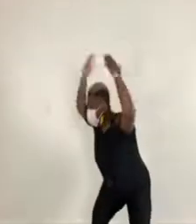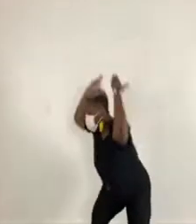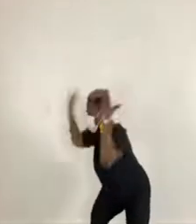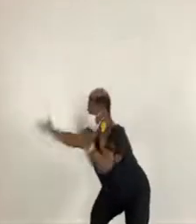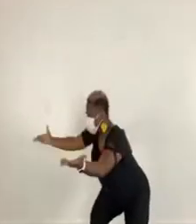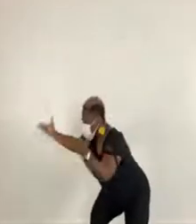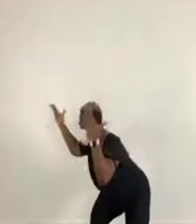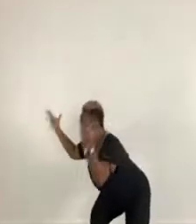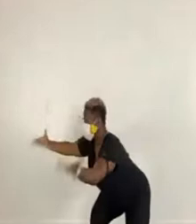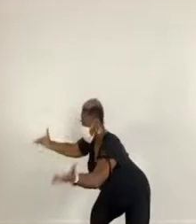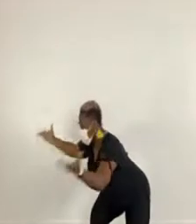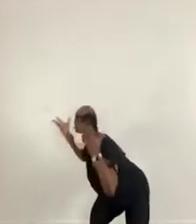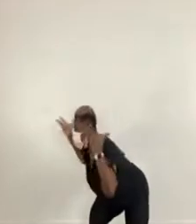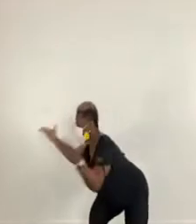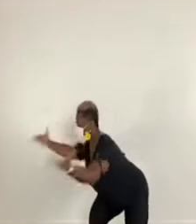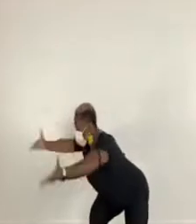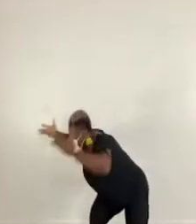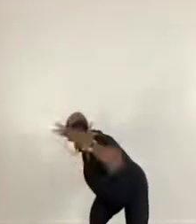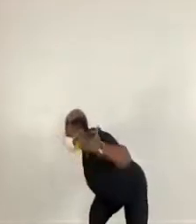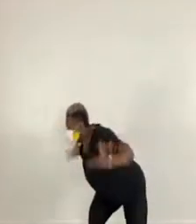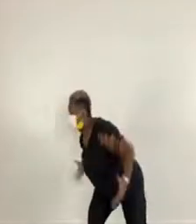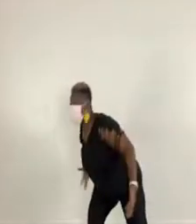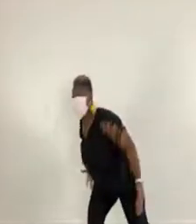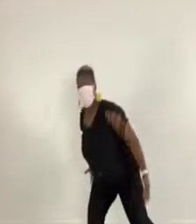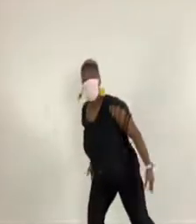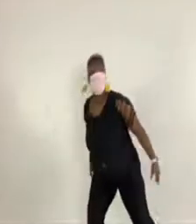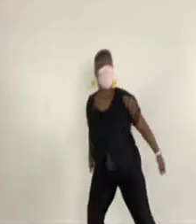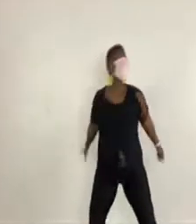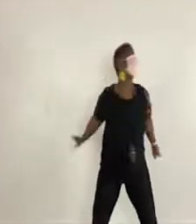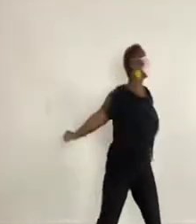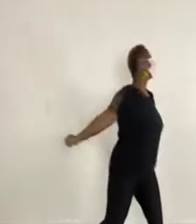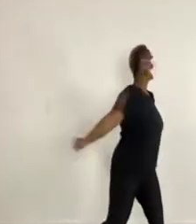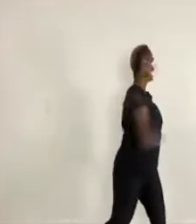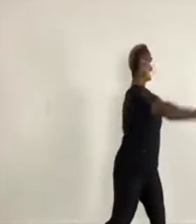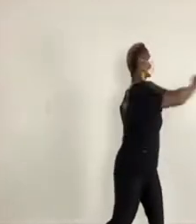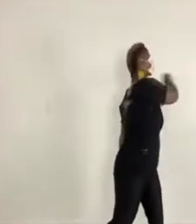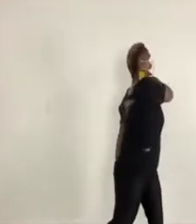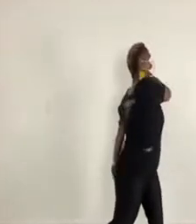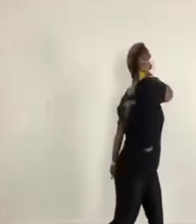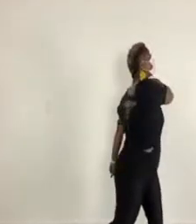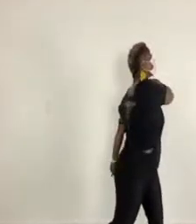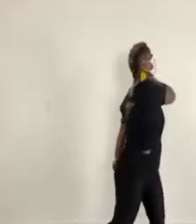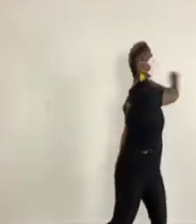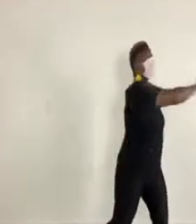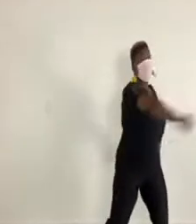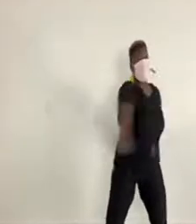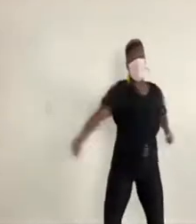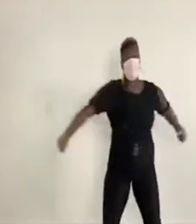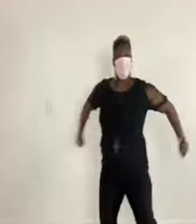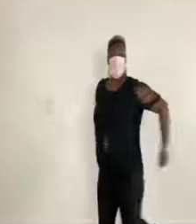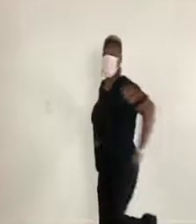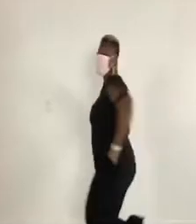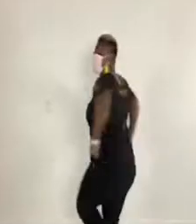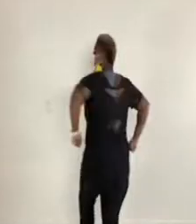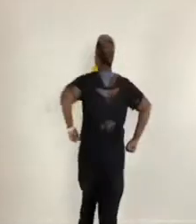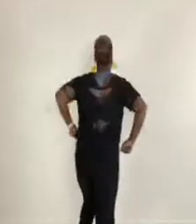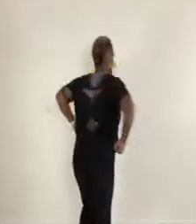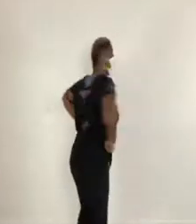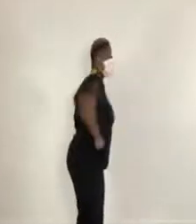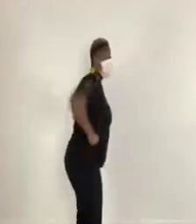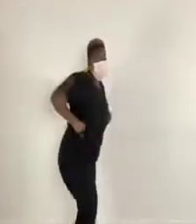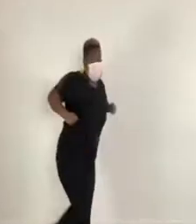my kitchen drinking my last beer. And so because I called the exterminator on his